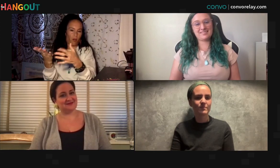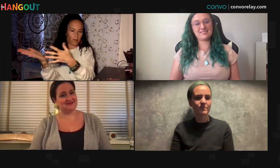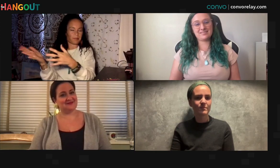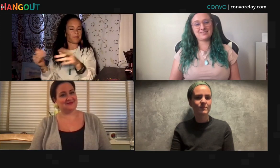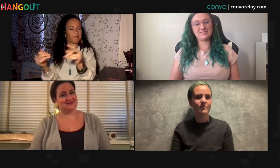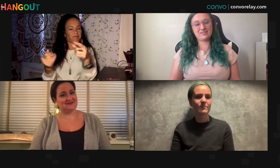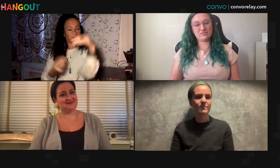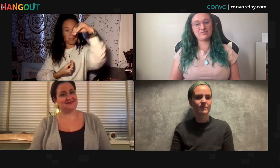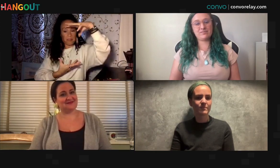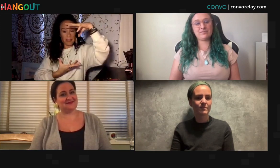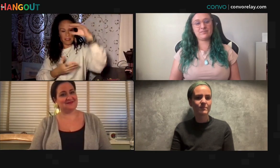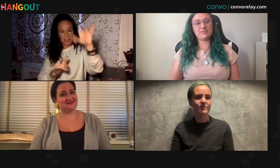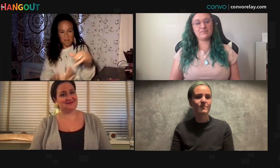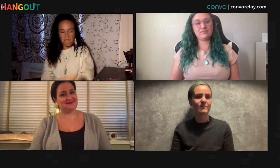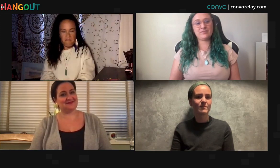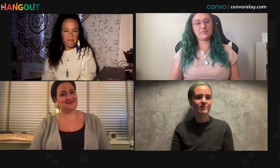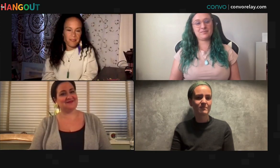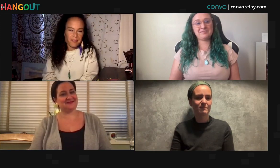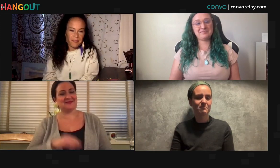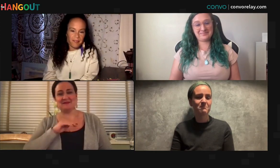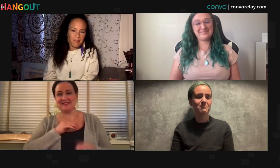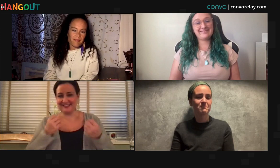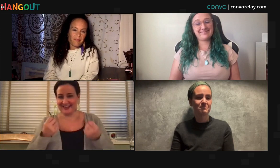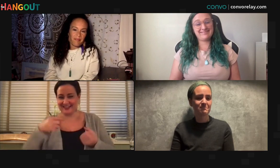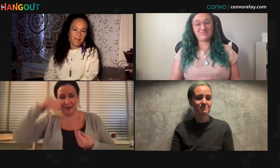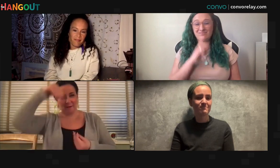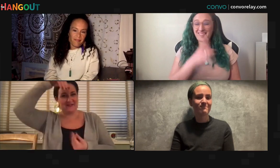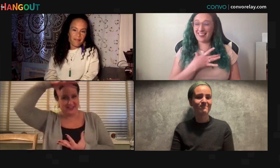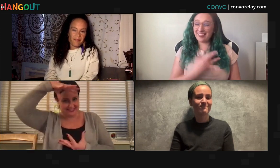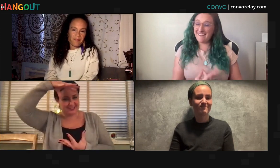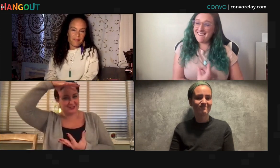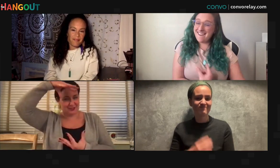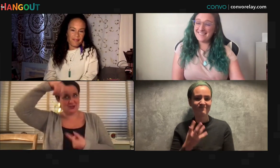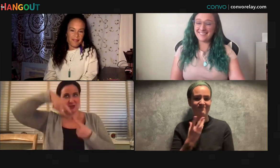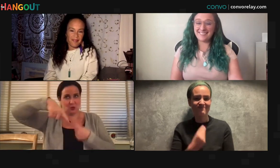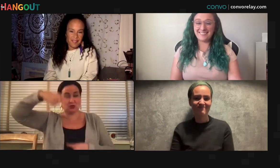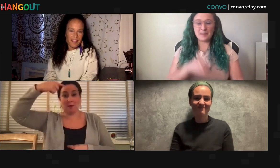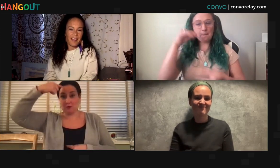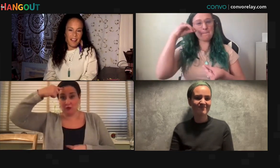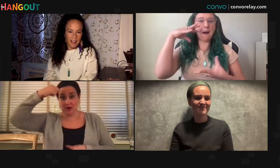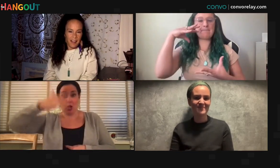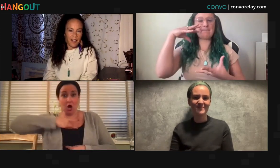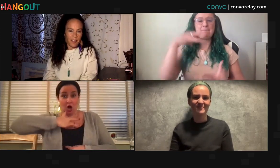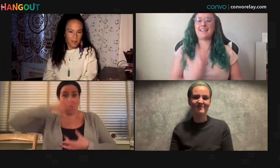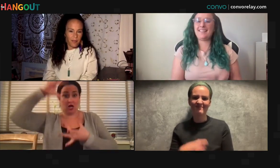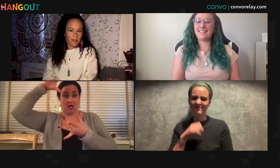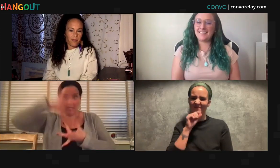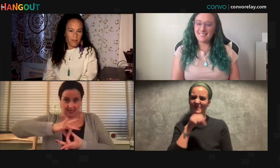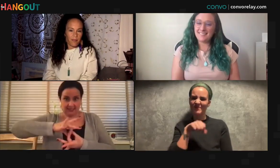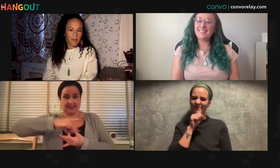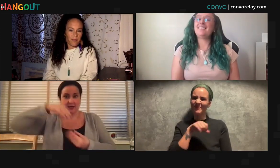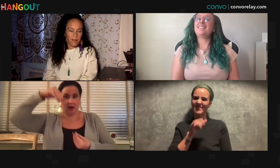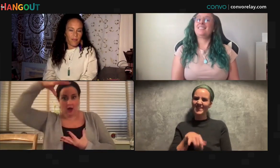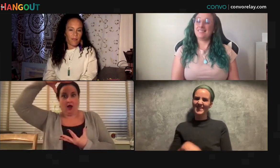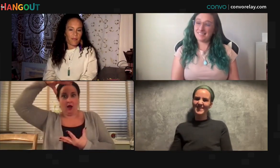you manifest and it turns into to be. So this is Melissa. I like that sign because